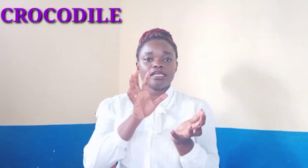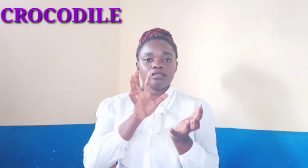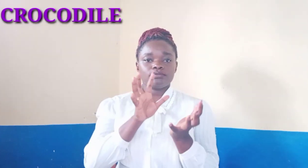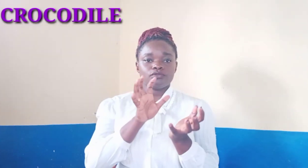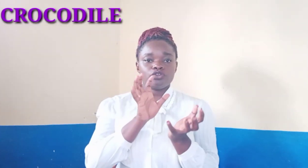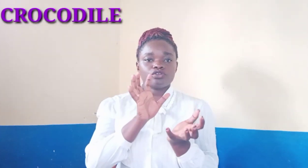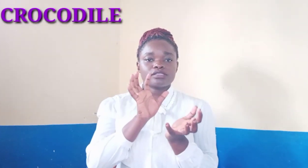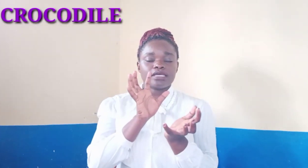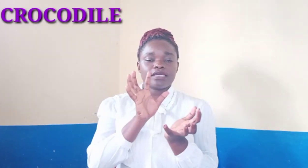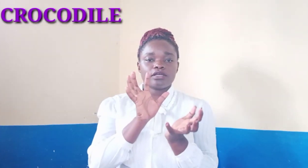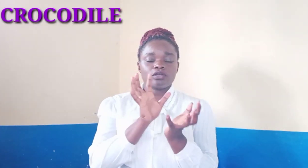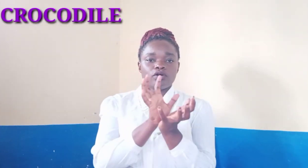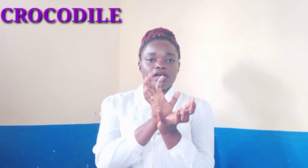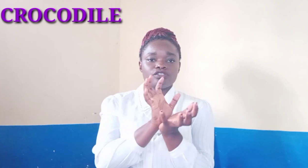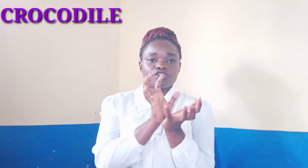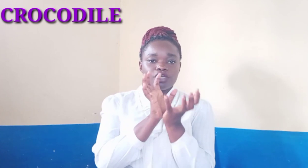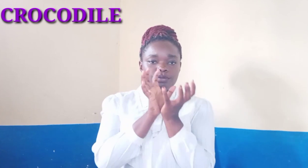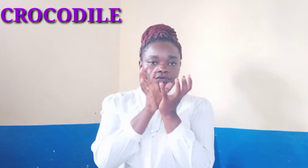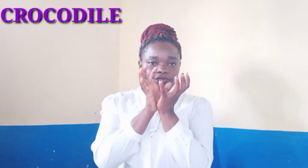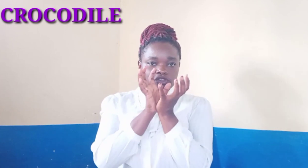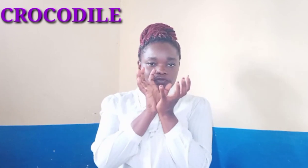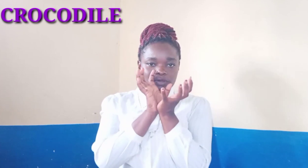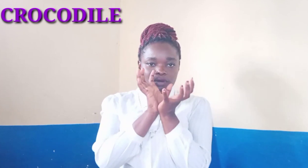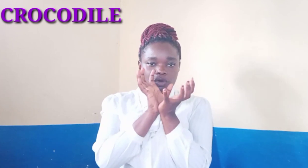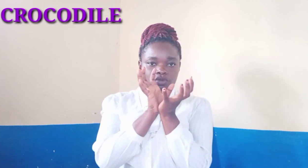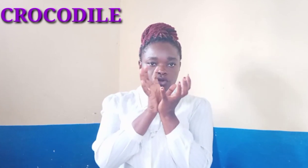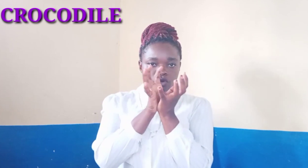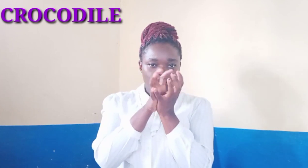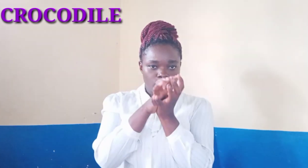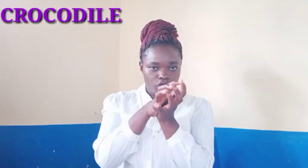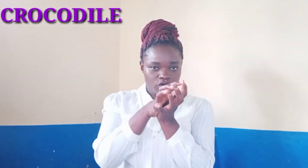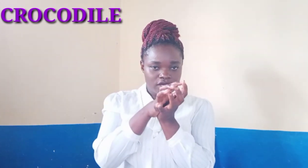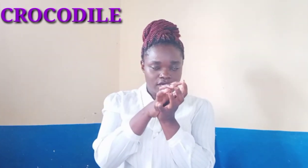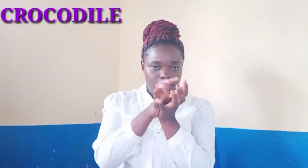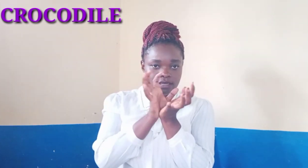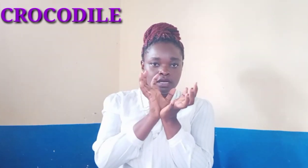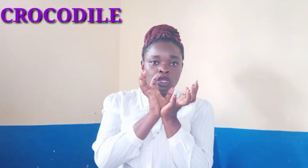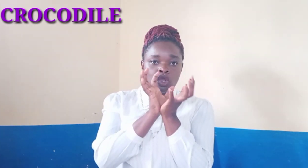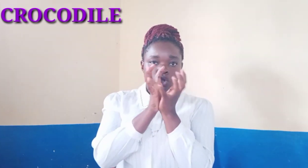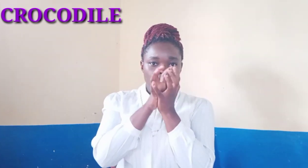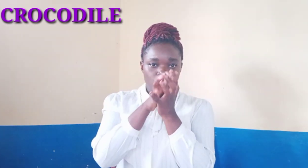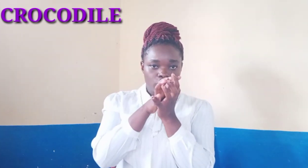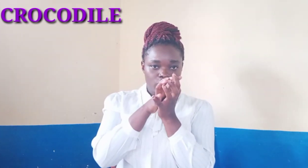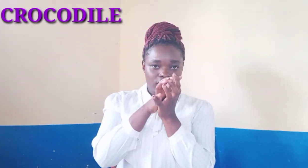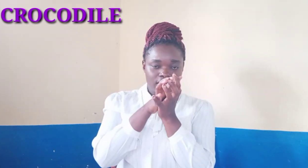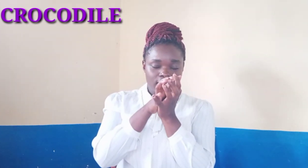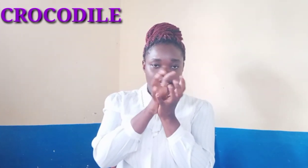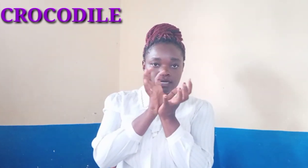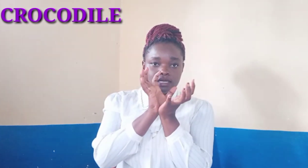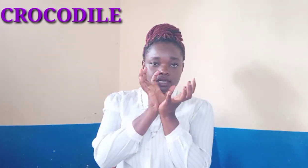Crocodile, use the claw hand shape in front of your mouth. Crocodile. Crocodile.